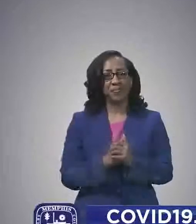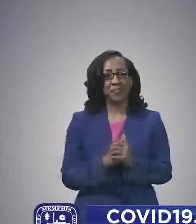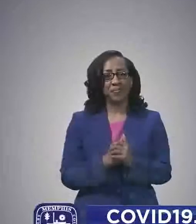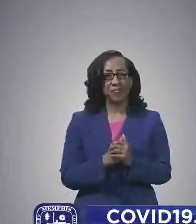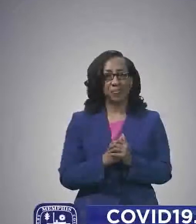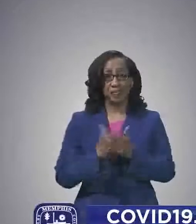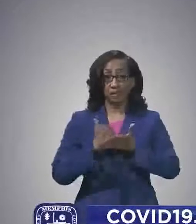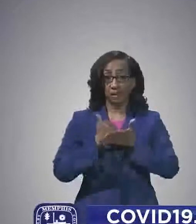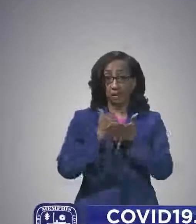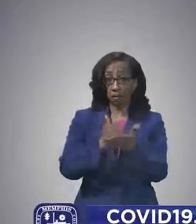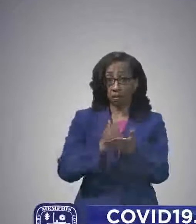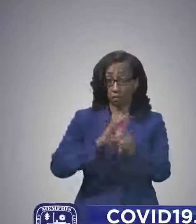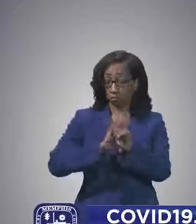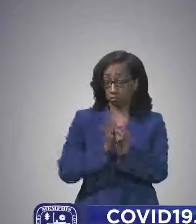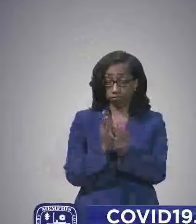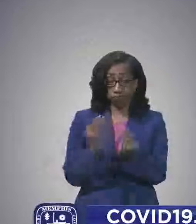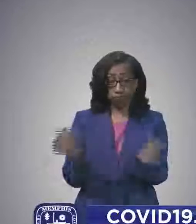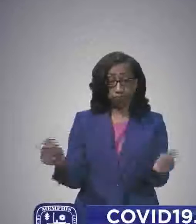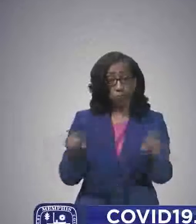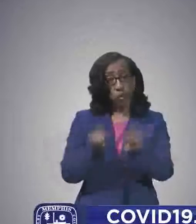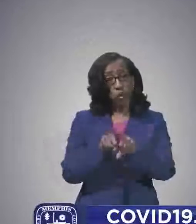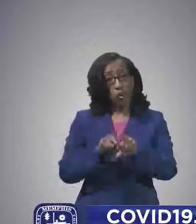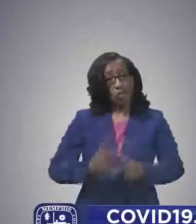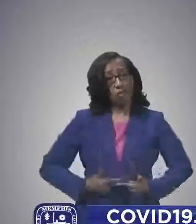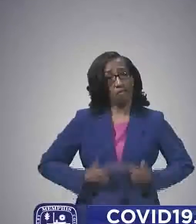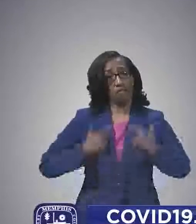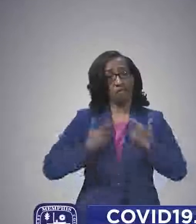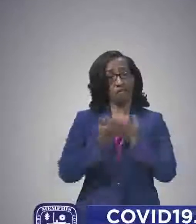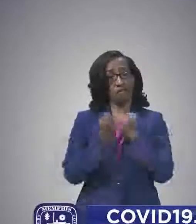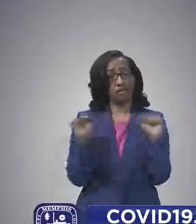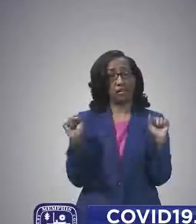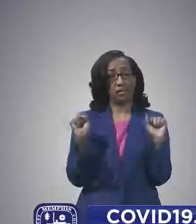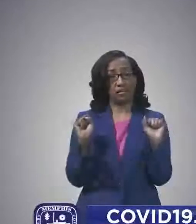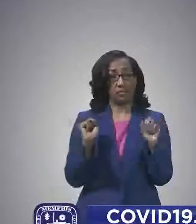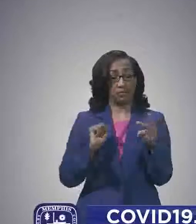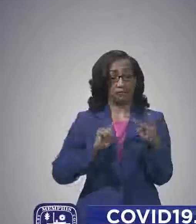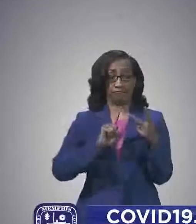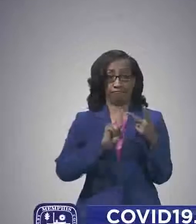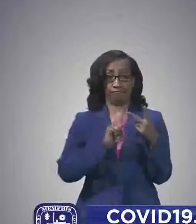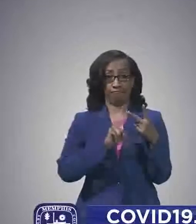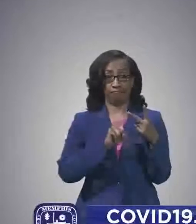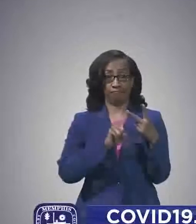effective, and it's life-saving. My second point,